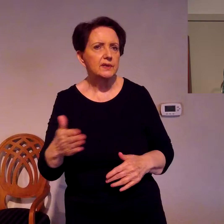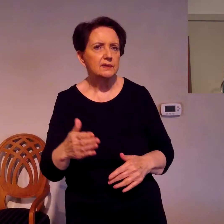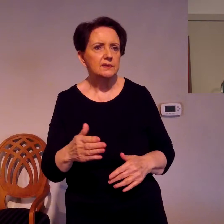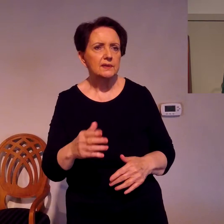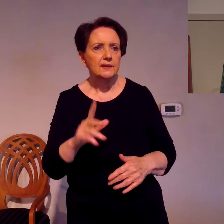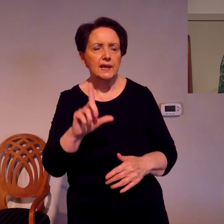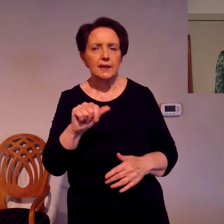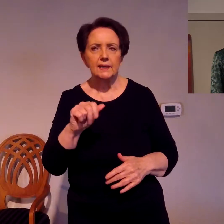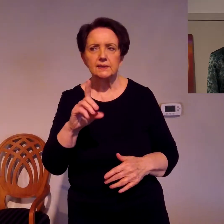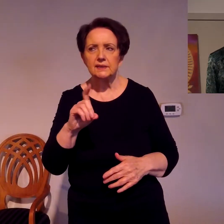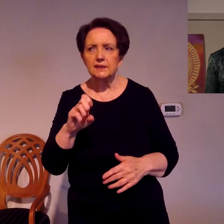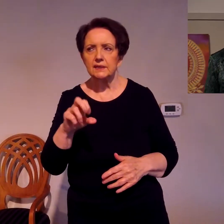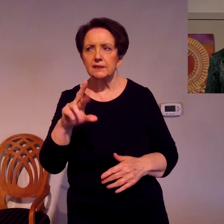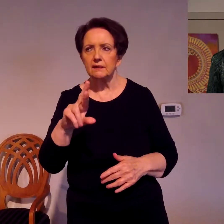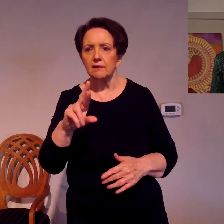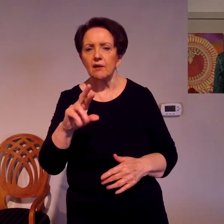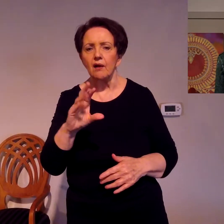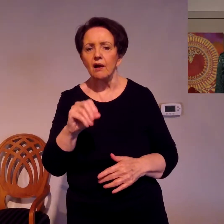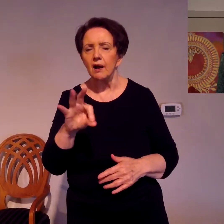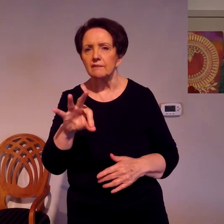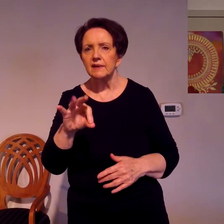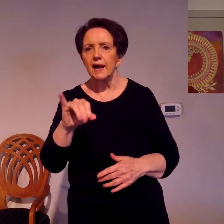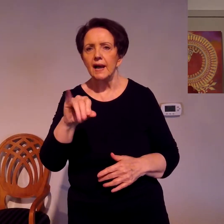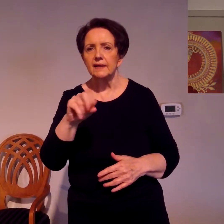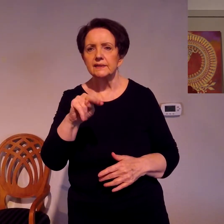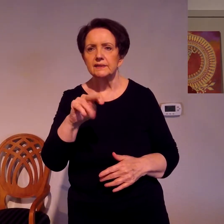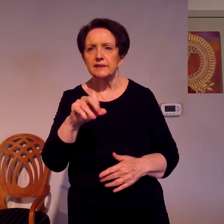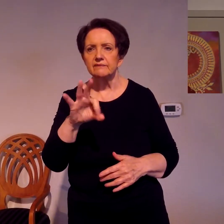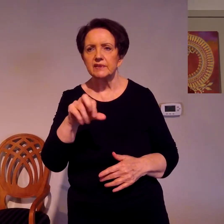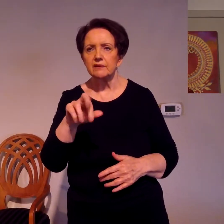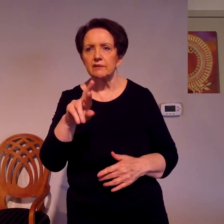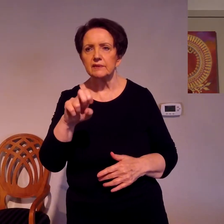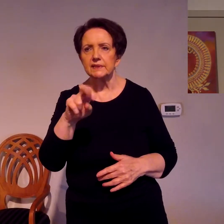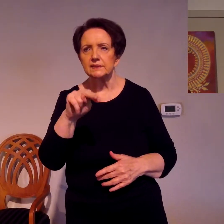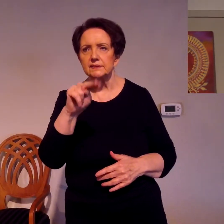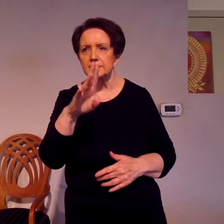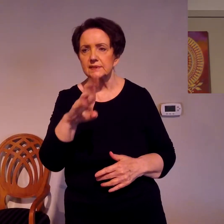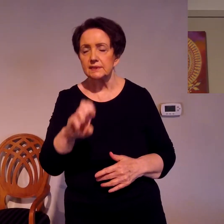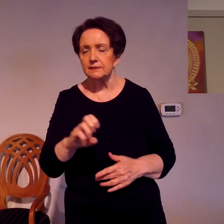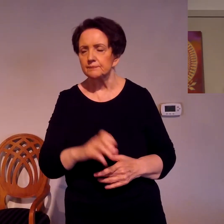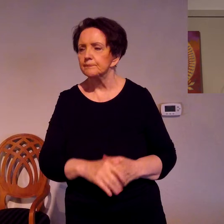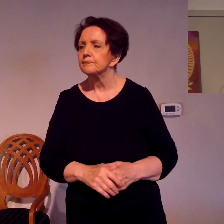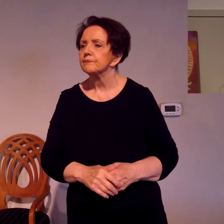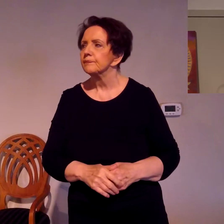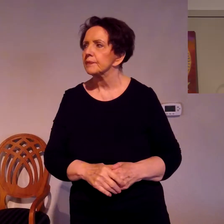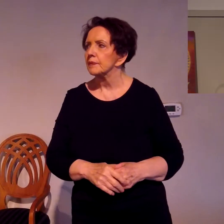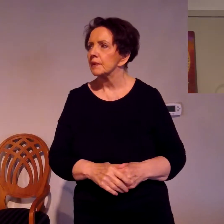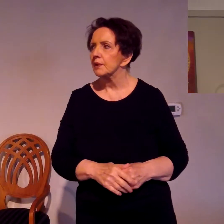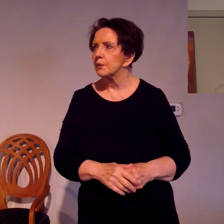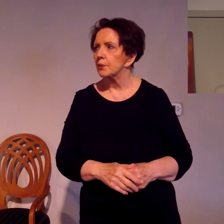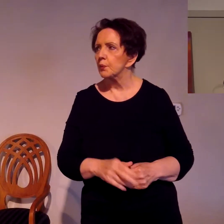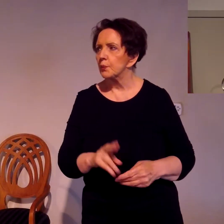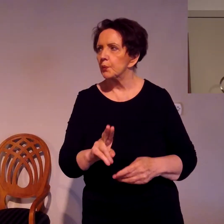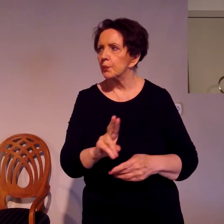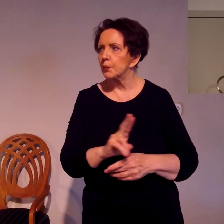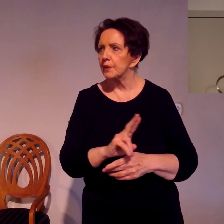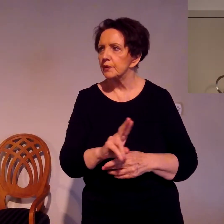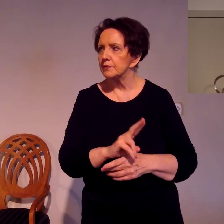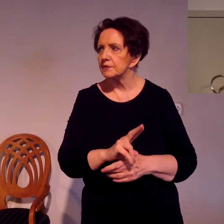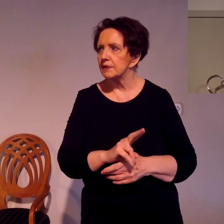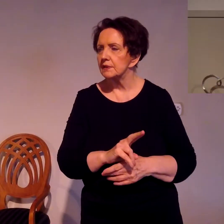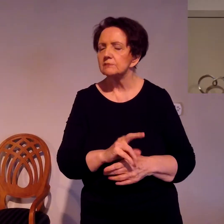inference. We talk about this in Foundations class. We just don't use this psychological language. We talk about it as our hidden